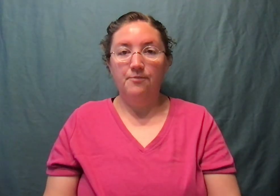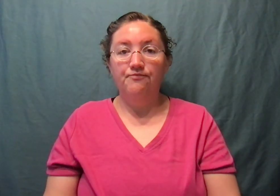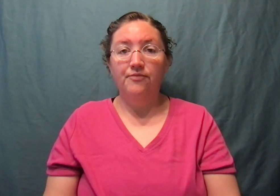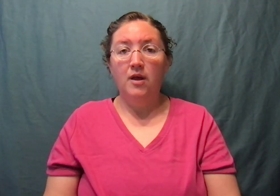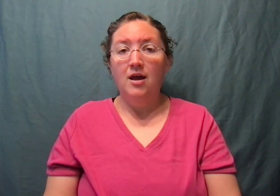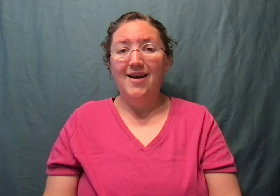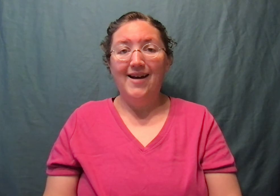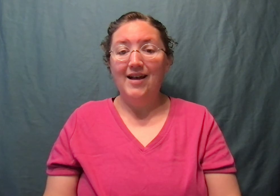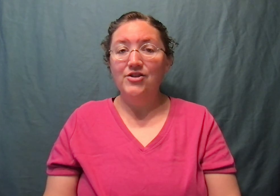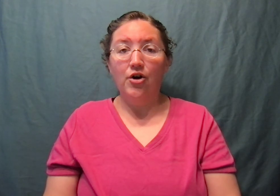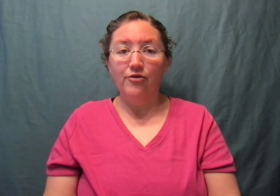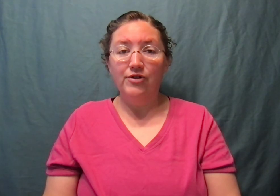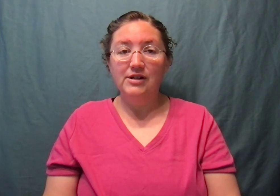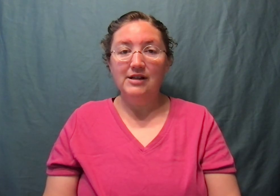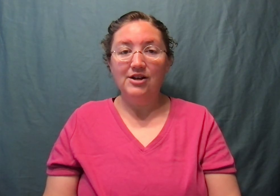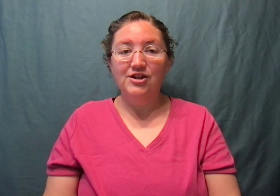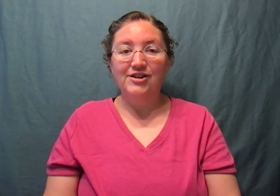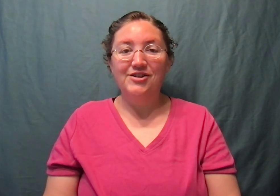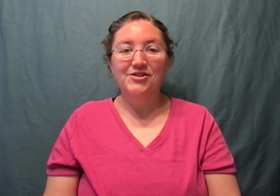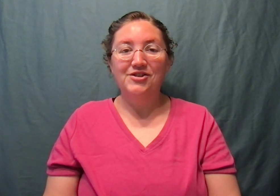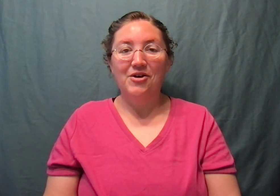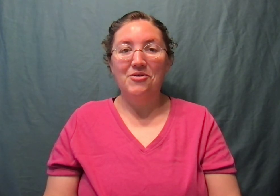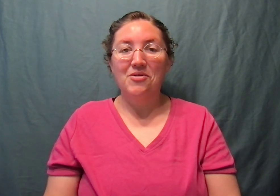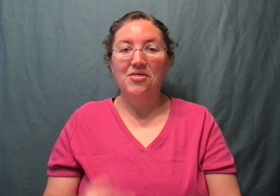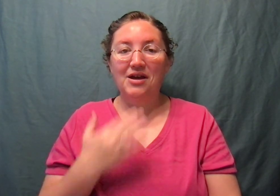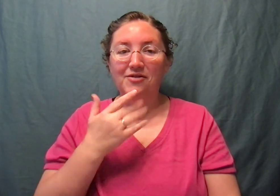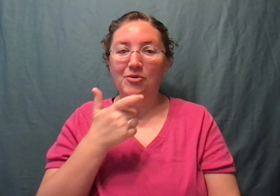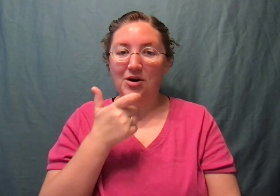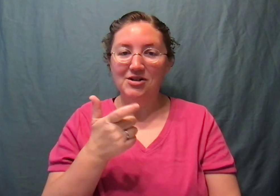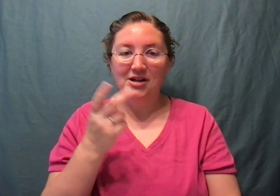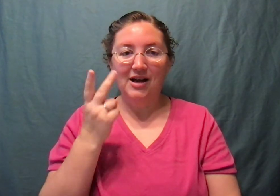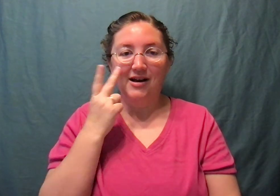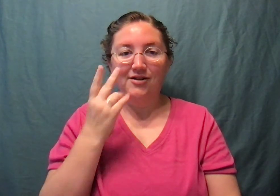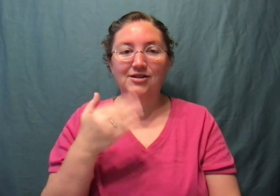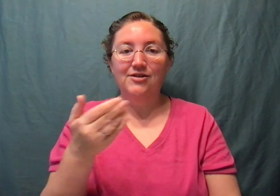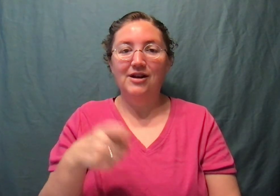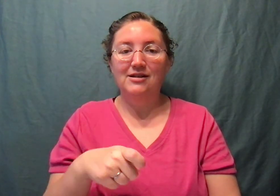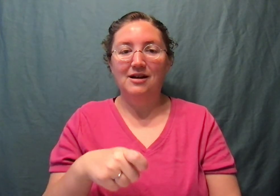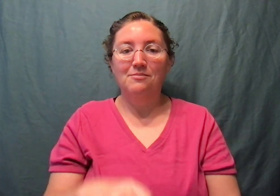And that's all for this section. So thank you for watching, and I'll see you next time.